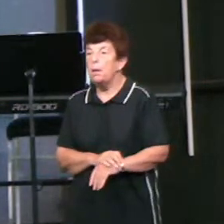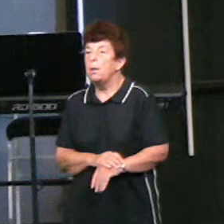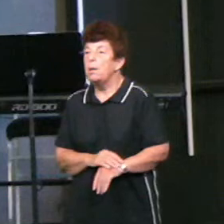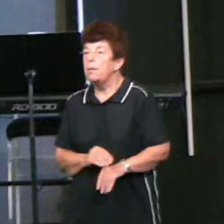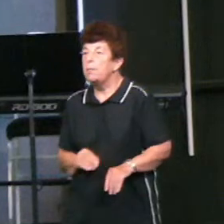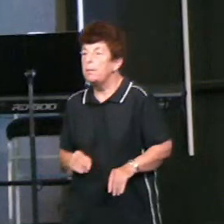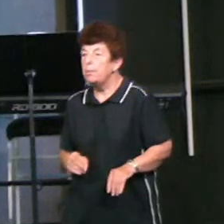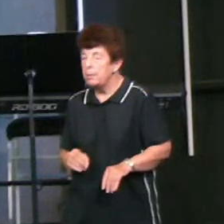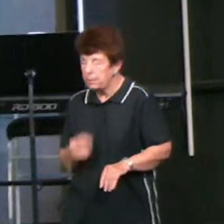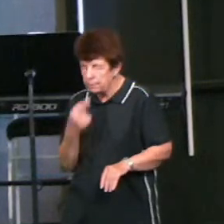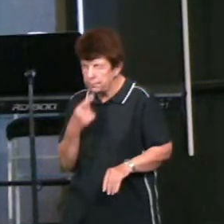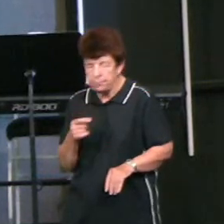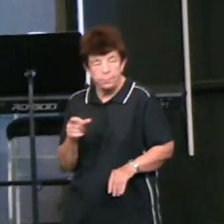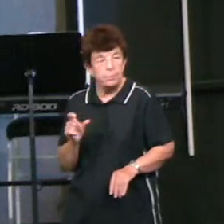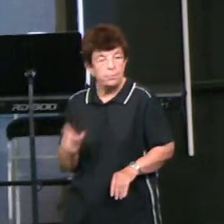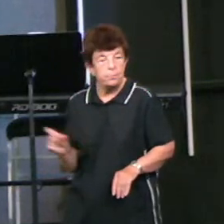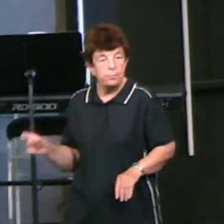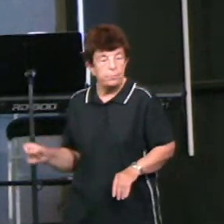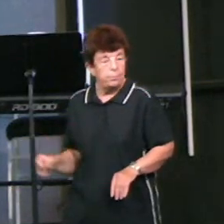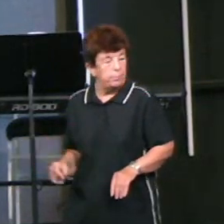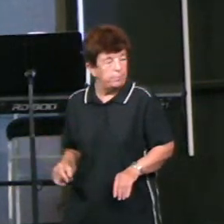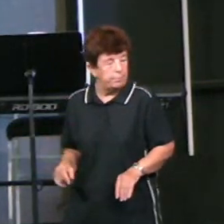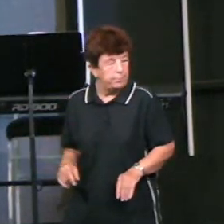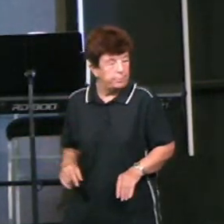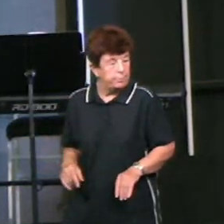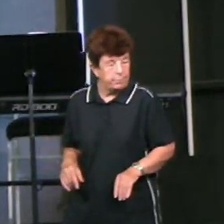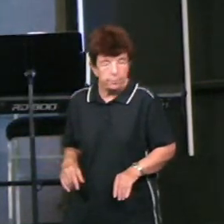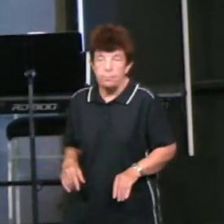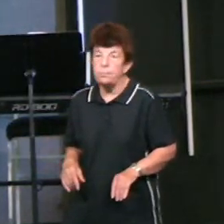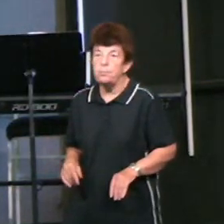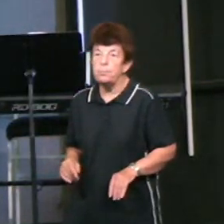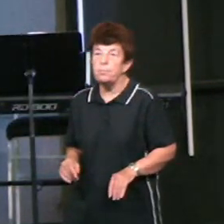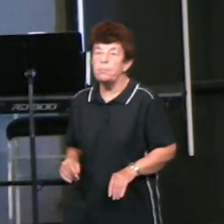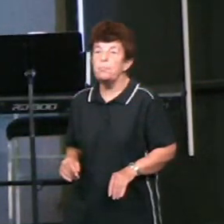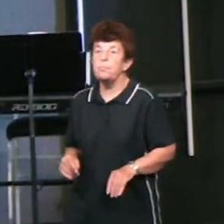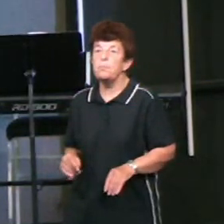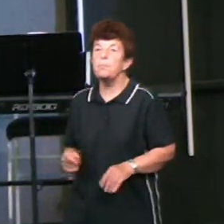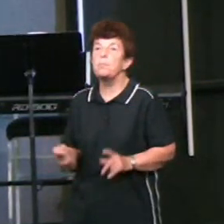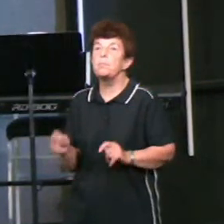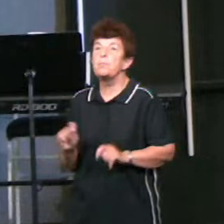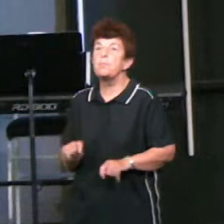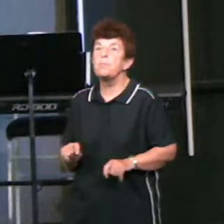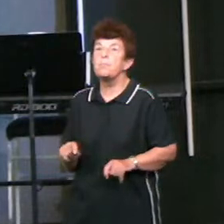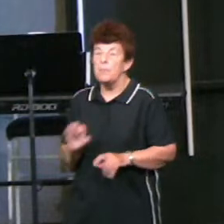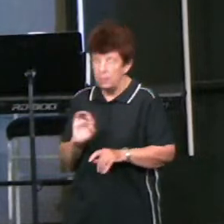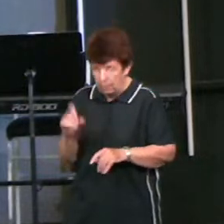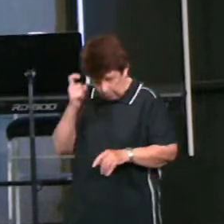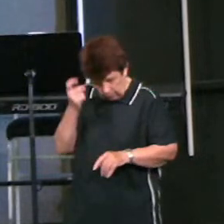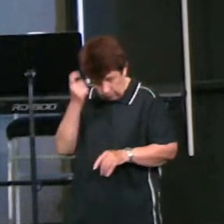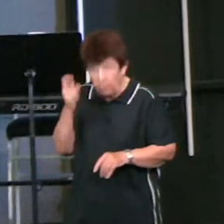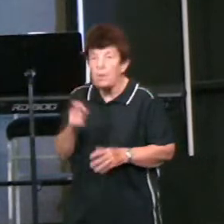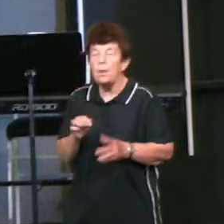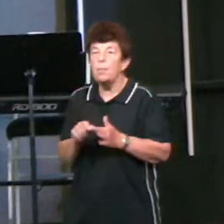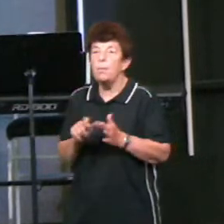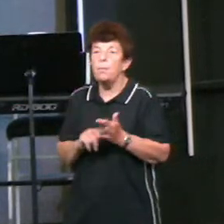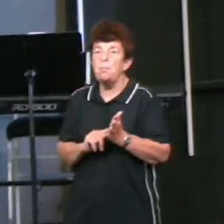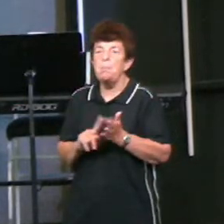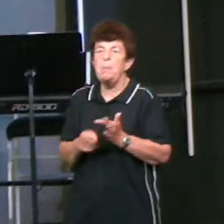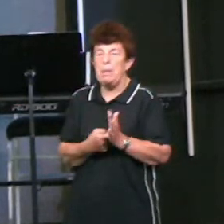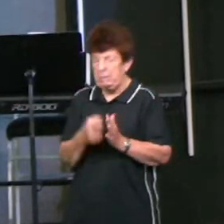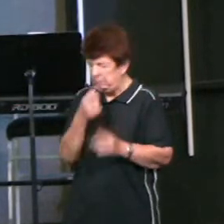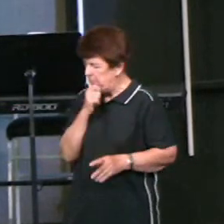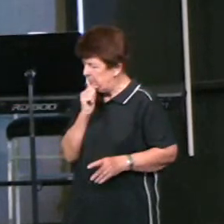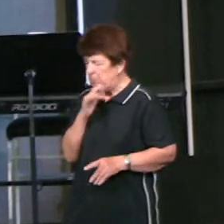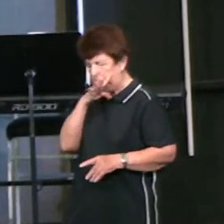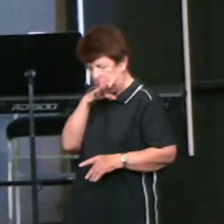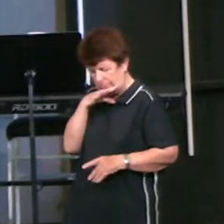He says these words, and it's no wonder that I'll summarize the next couple of verses. It's no wonder that Peter's perplexed by